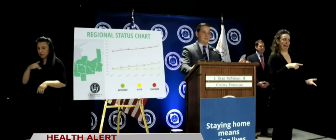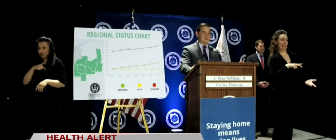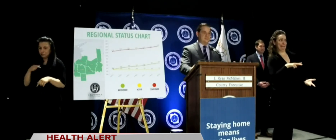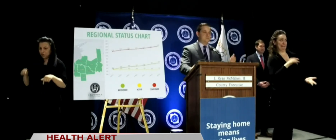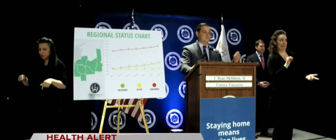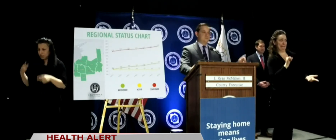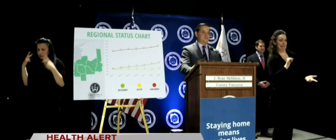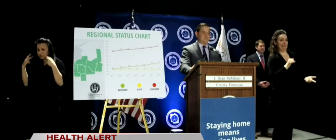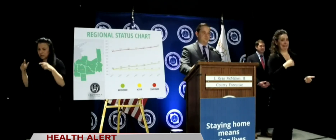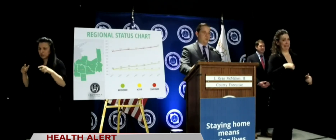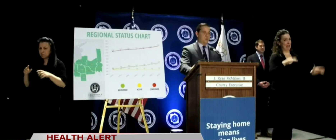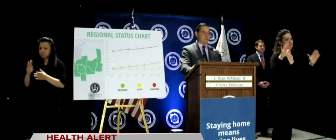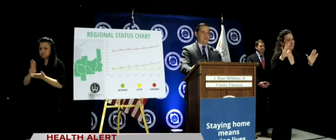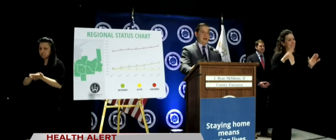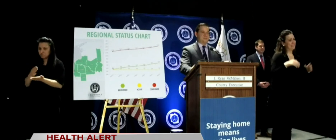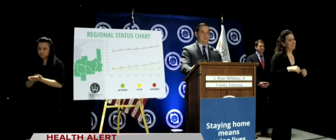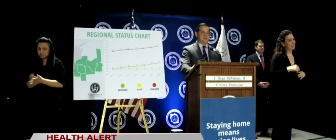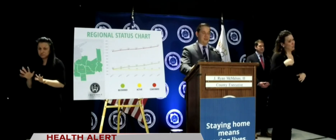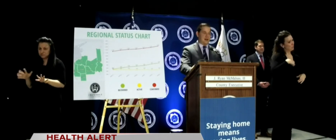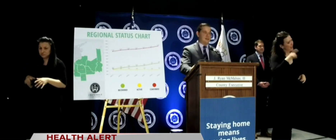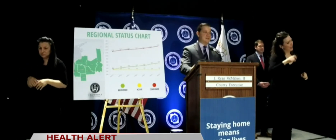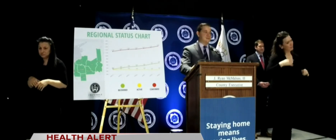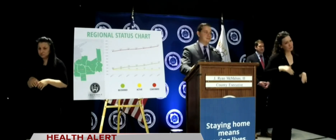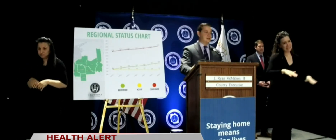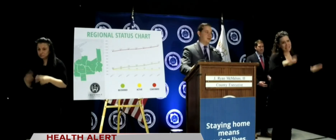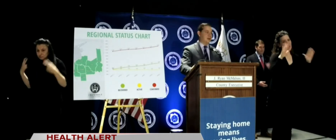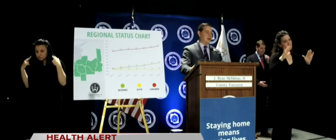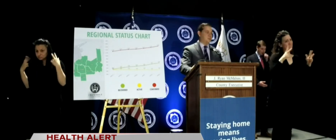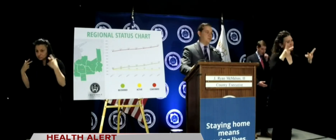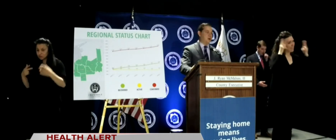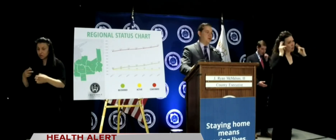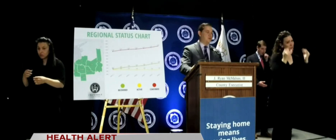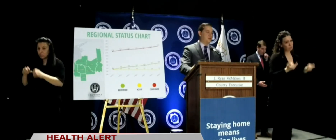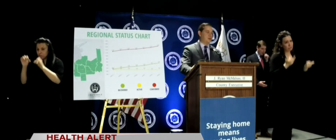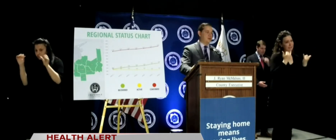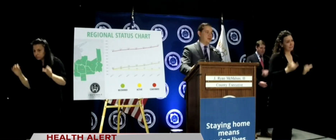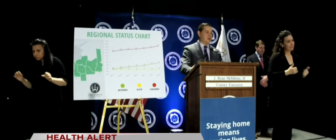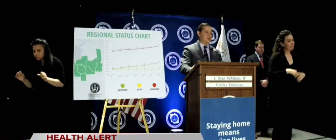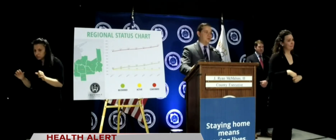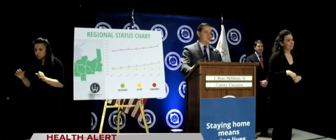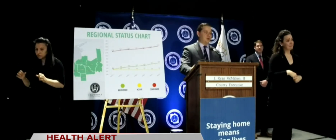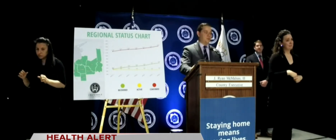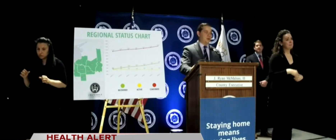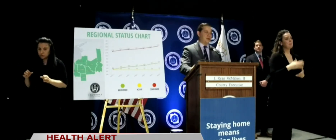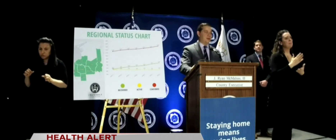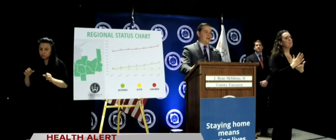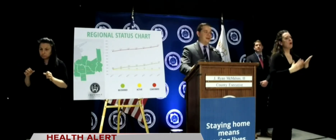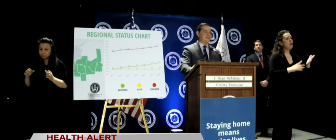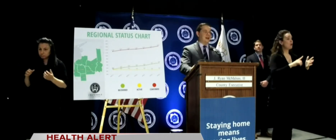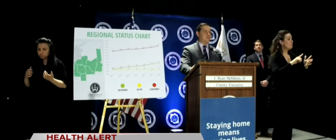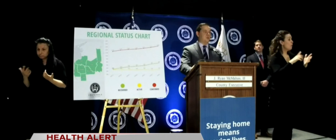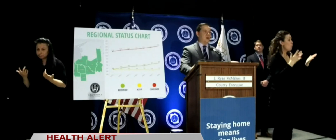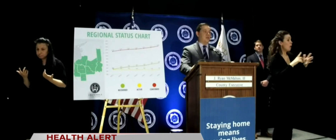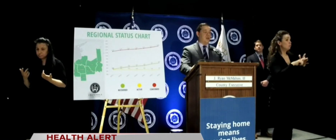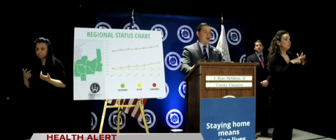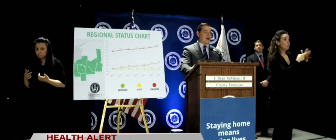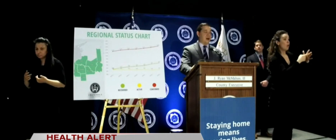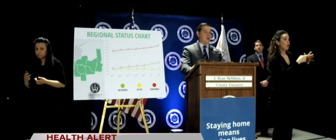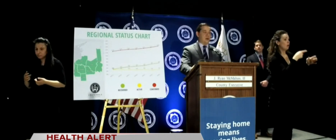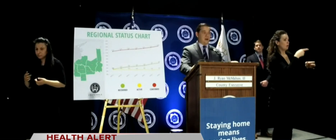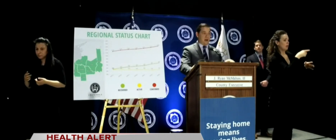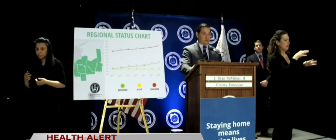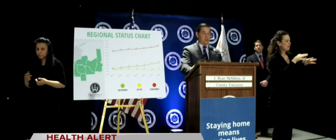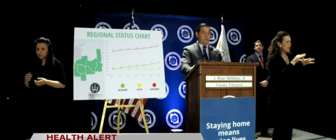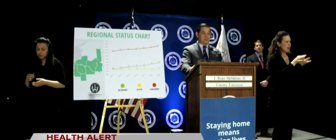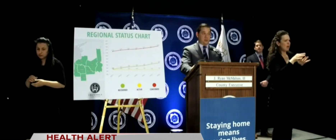that barbershops, salons, this has all got to be part of a restart plan, and it's got to be well thought